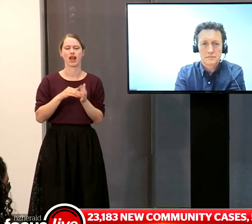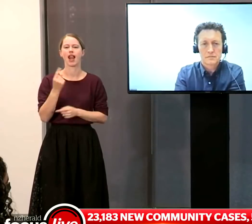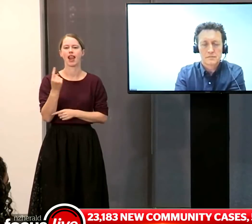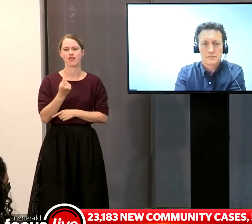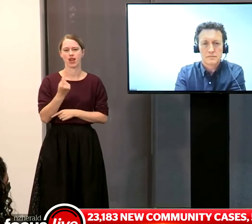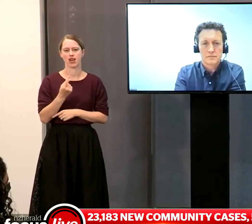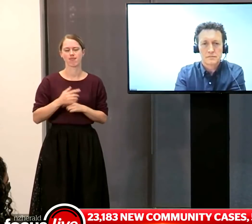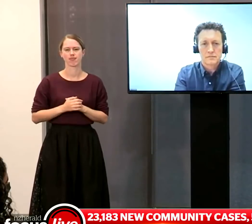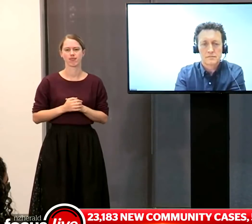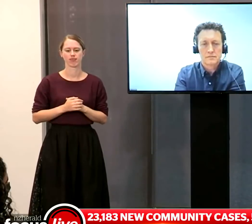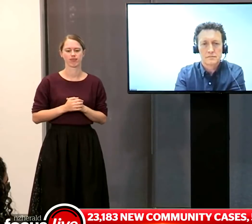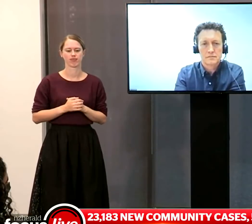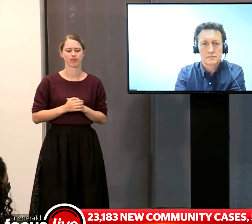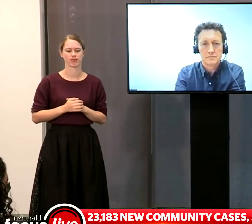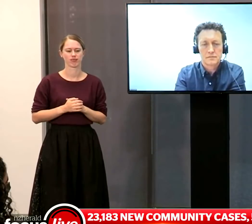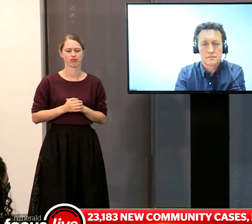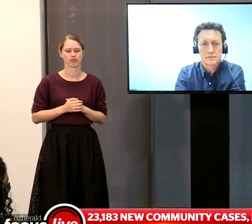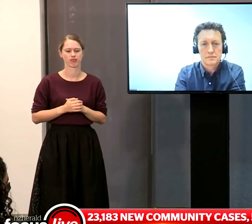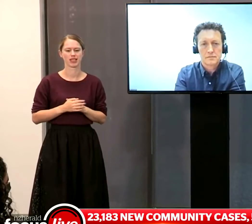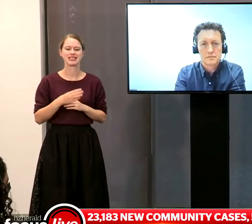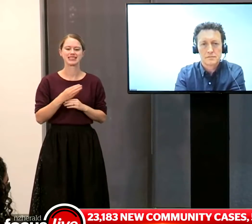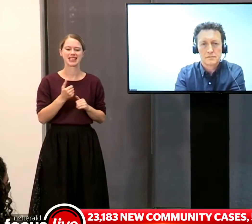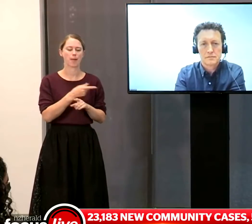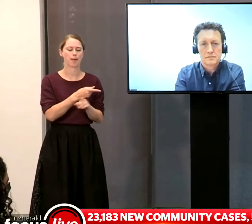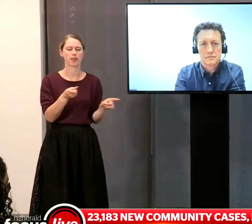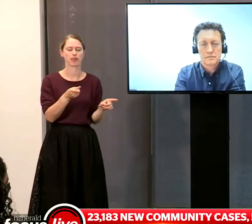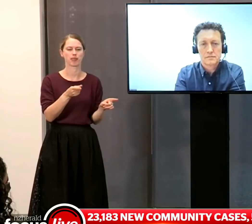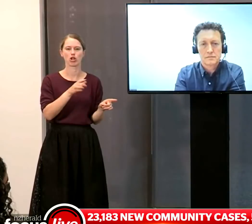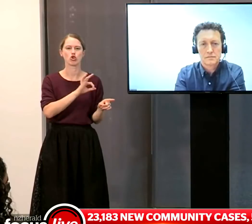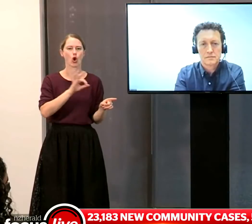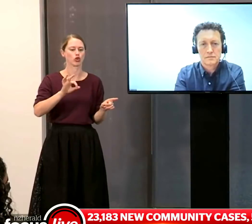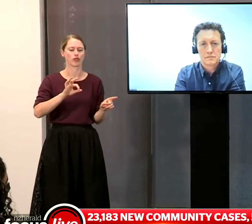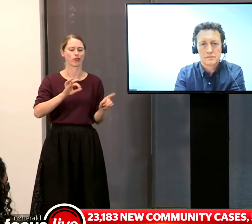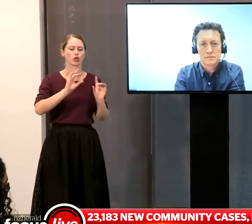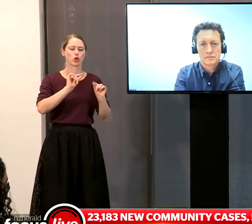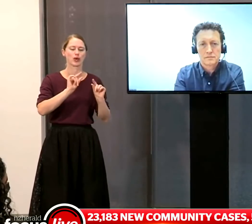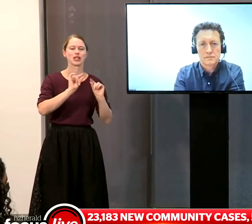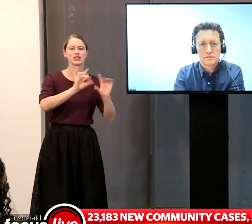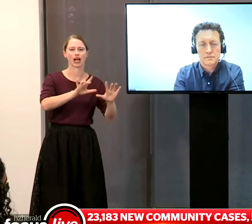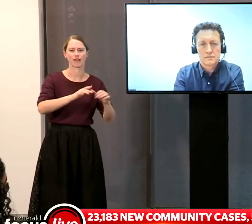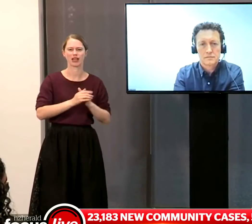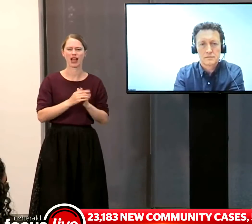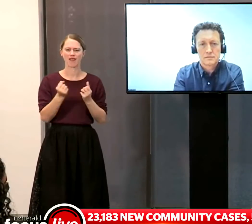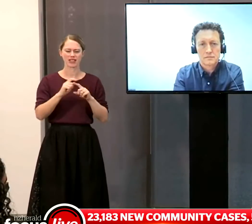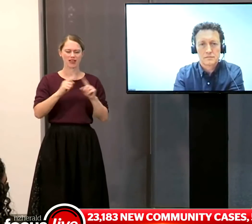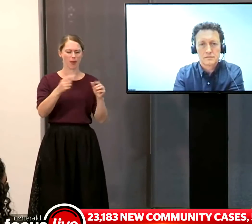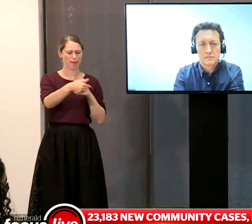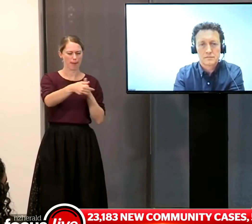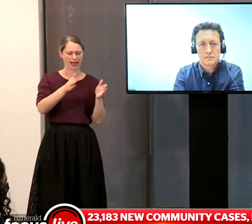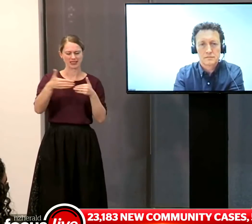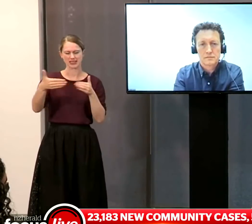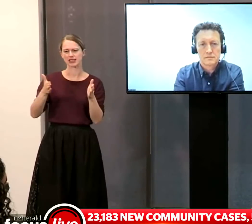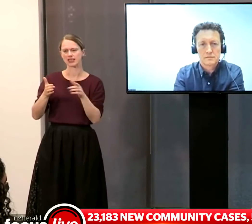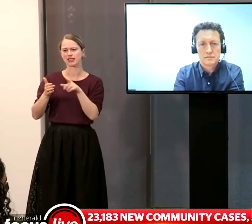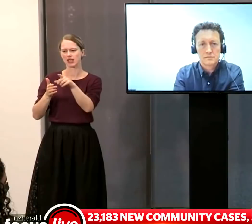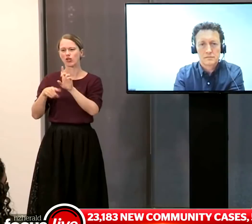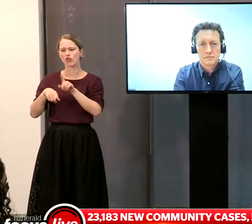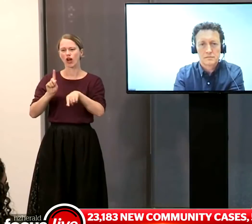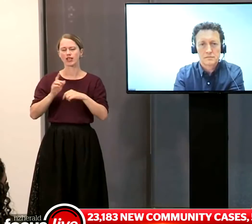Not all of those are the self-administered ones, and they come in different size packs as well. So you're correct,